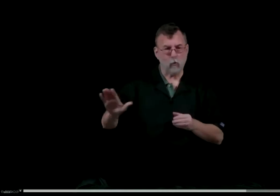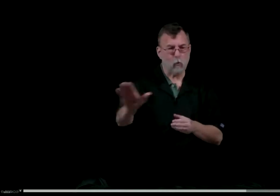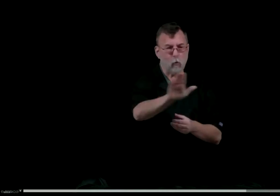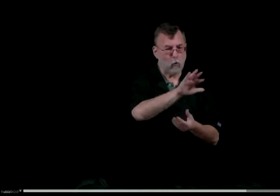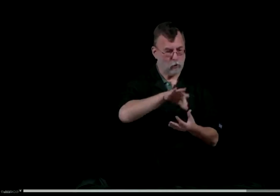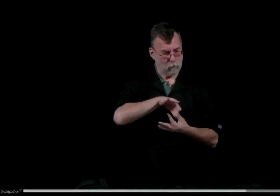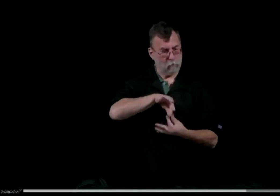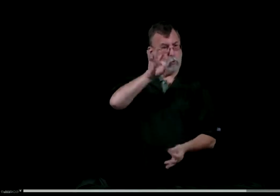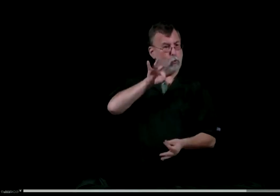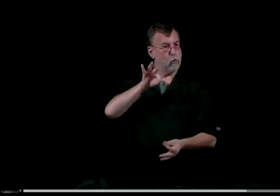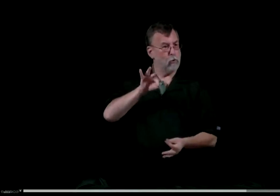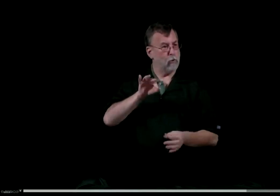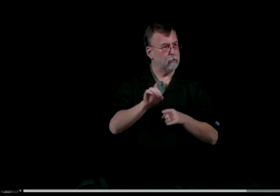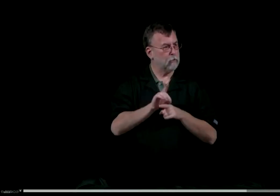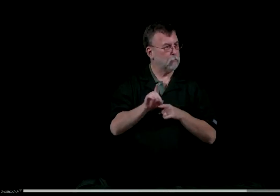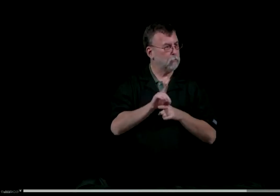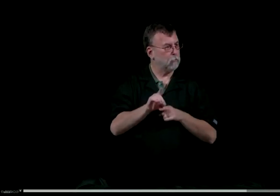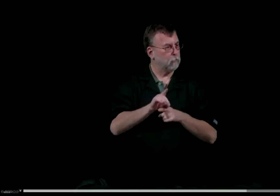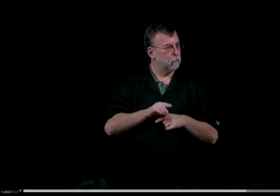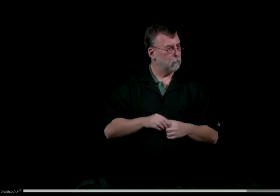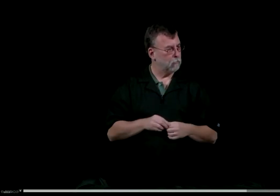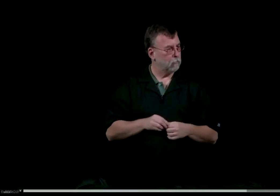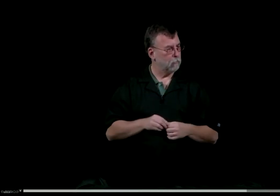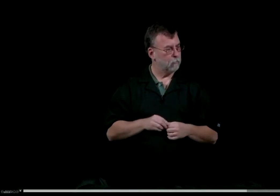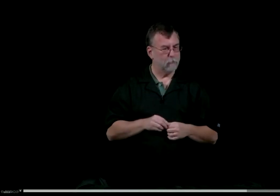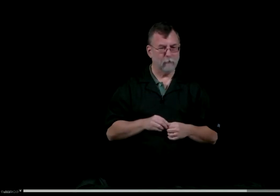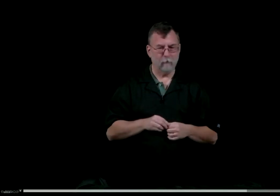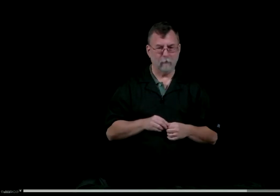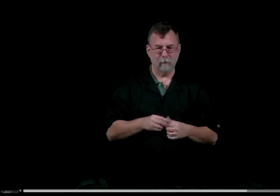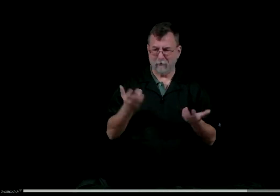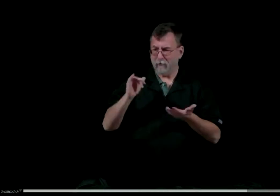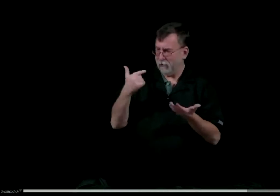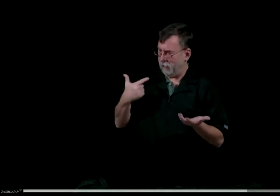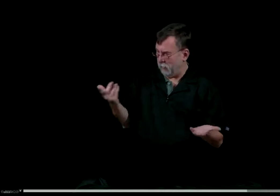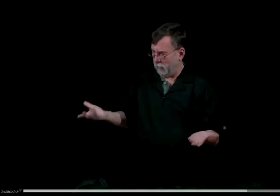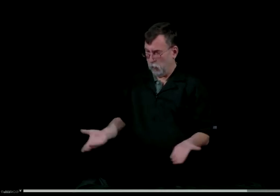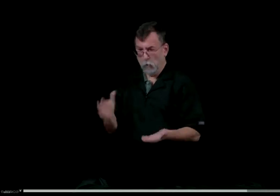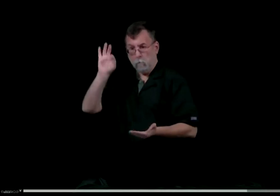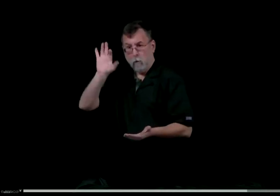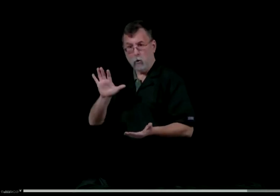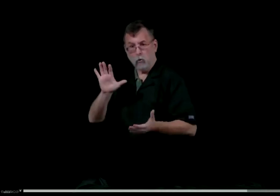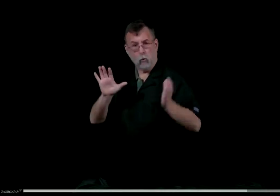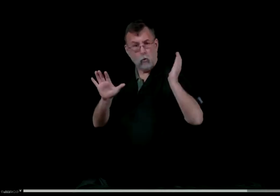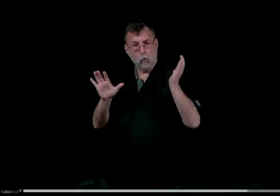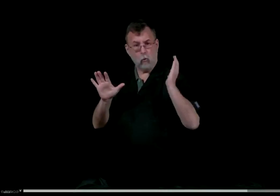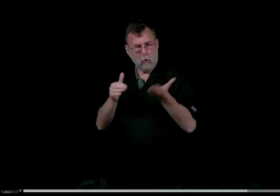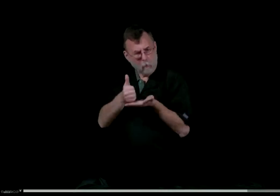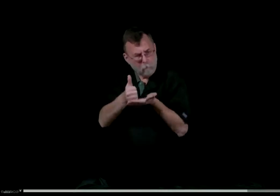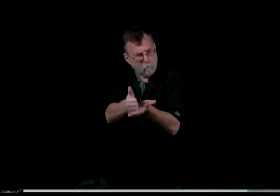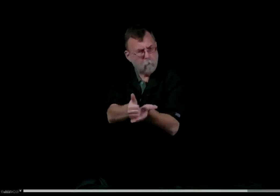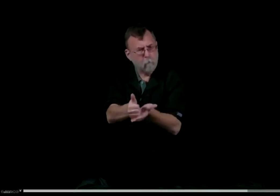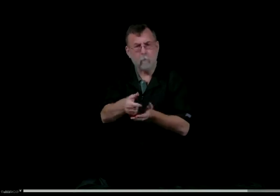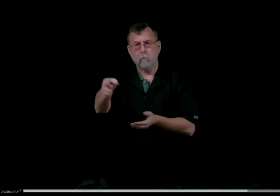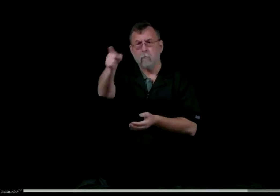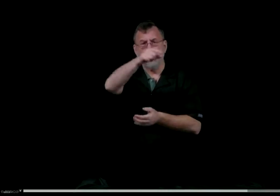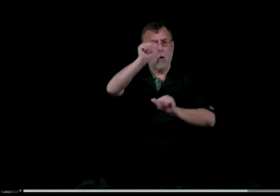exactly what to do. And we do that. You learn that through your spiritual disciplines. like I'm here and preaching or